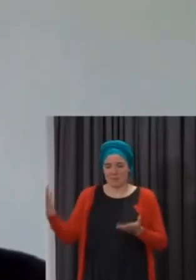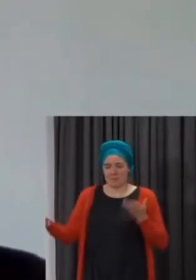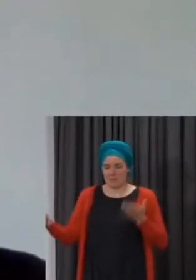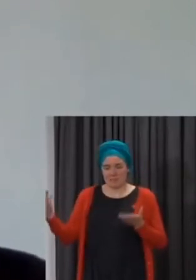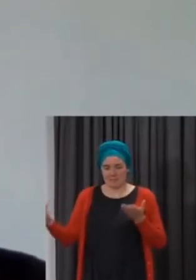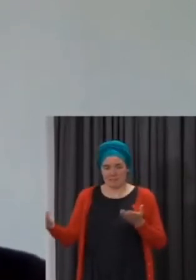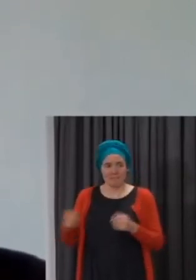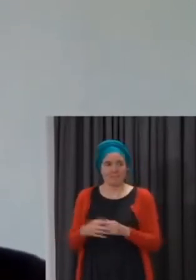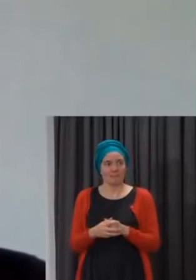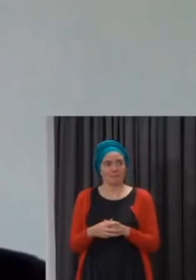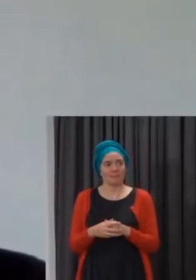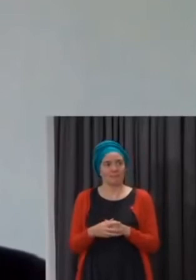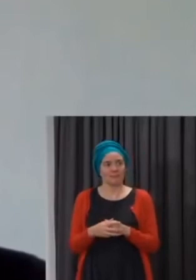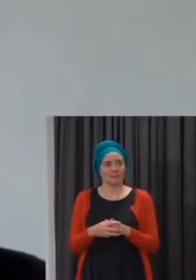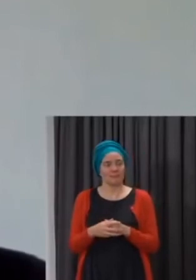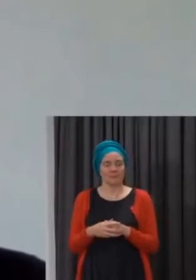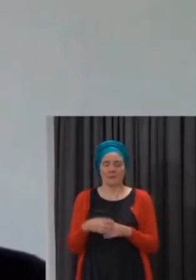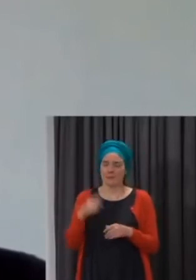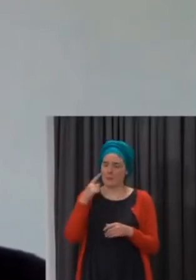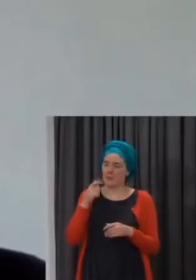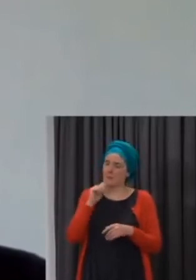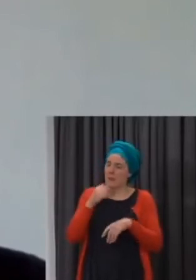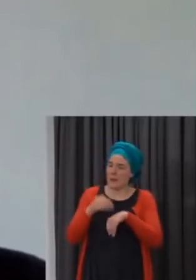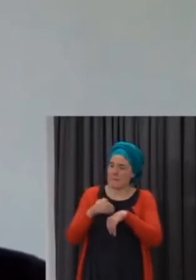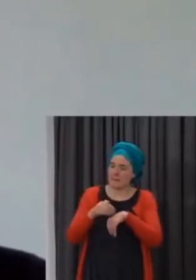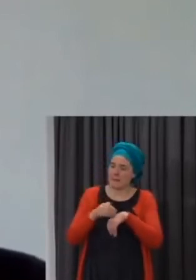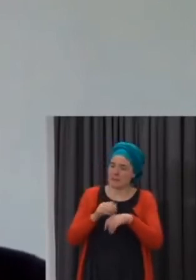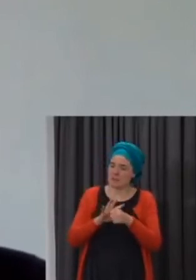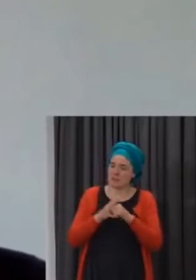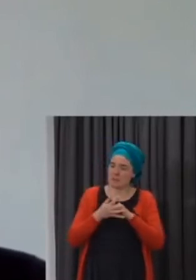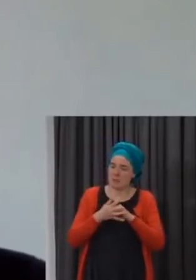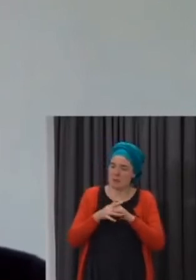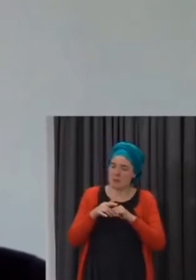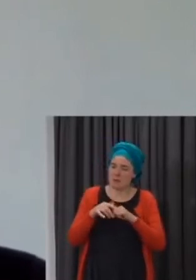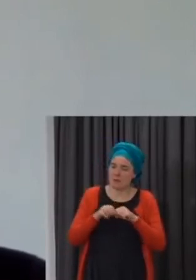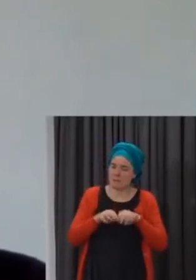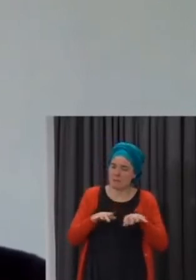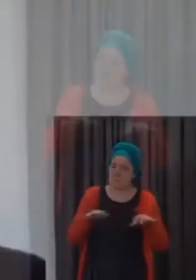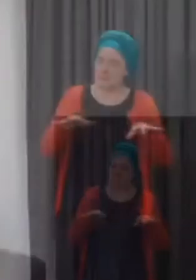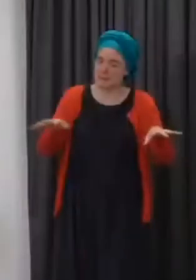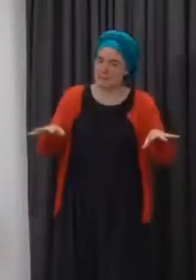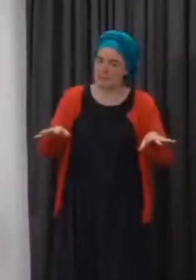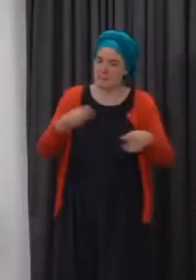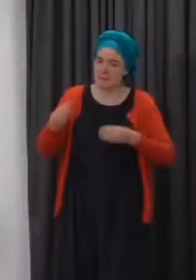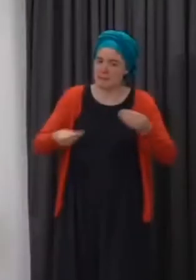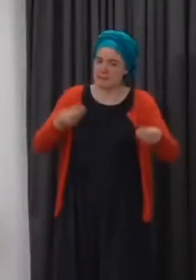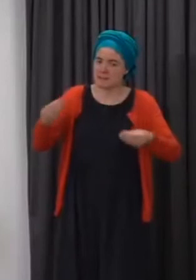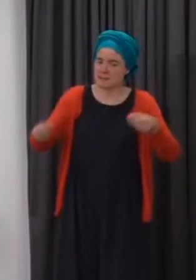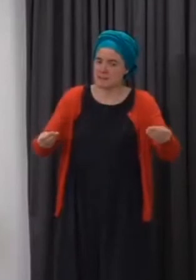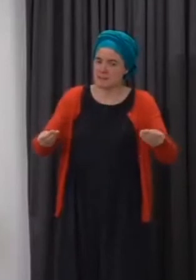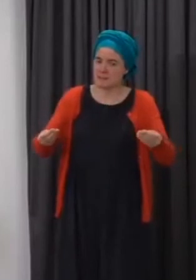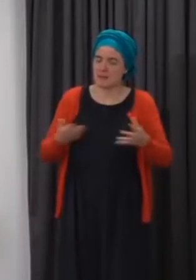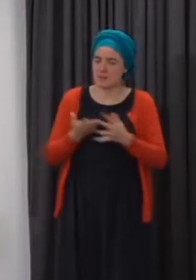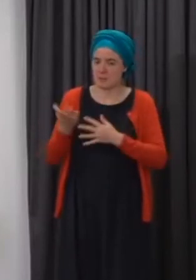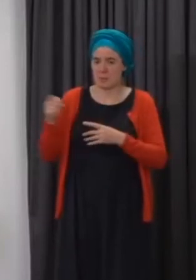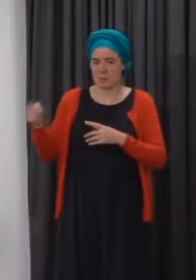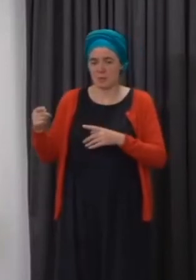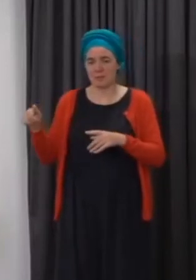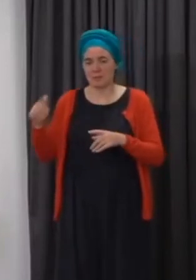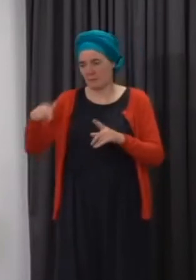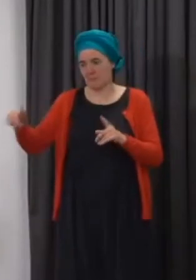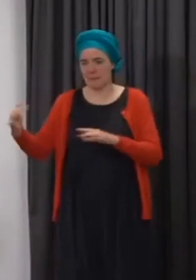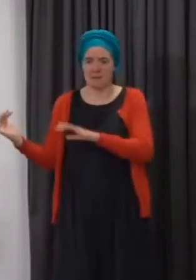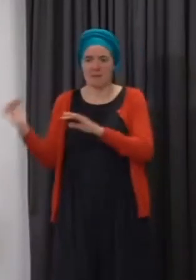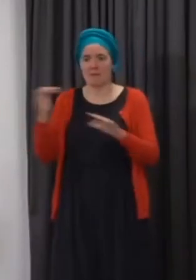of transmission of coronavirus because of these transgressions? Well, I think we will be worried about